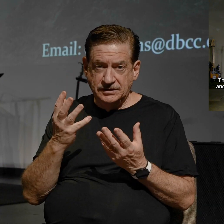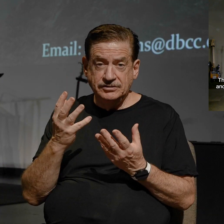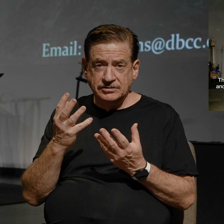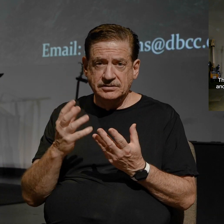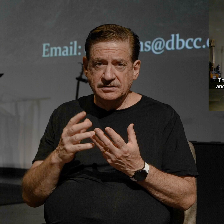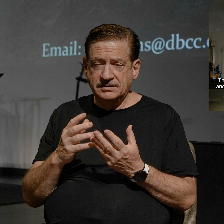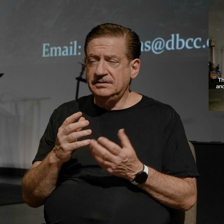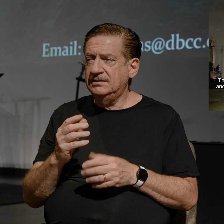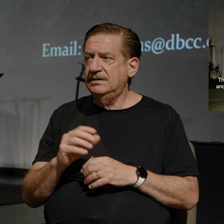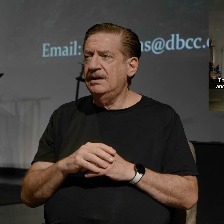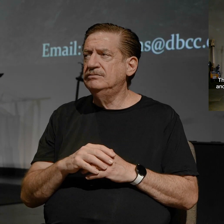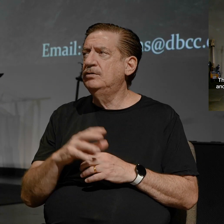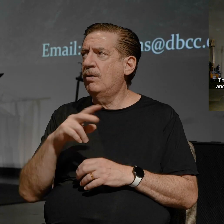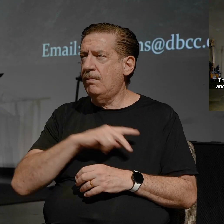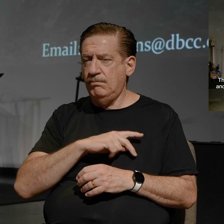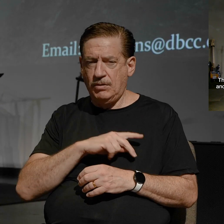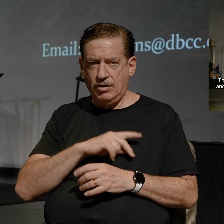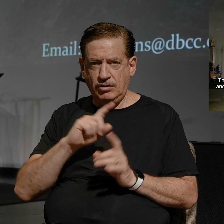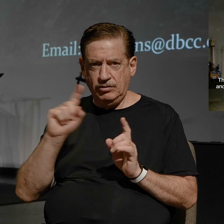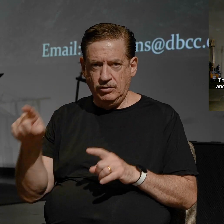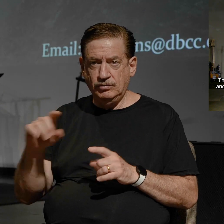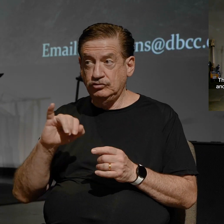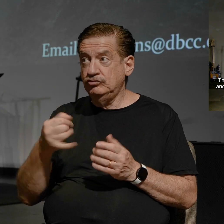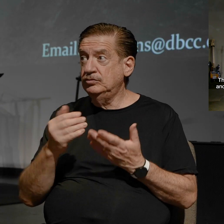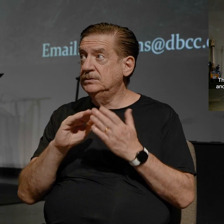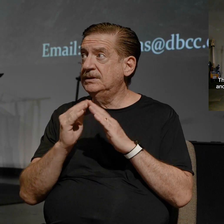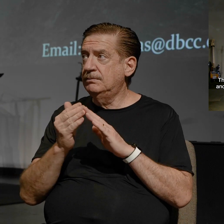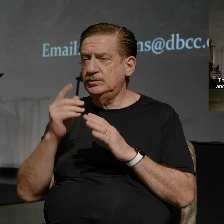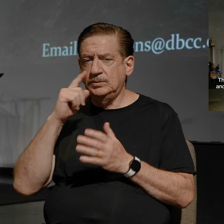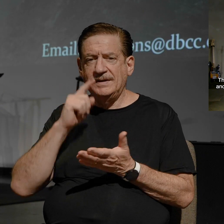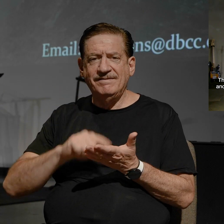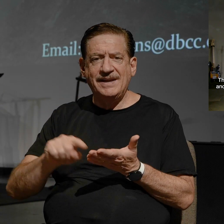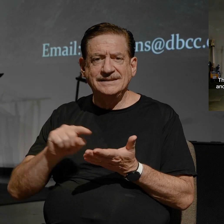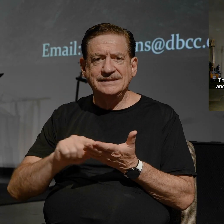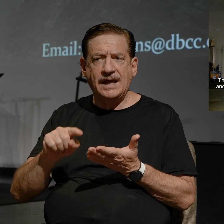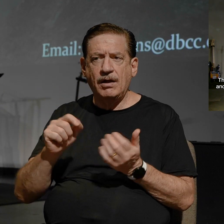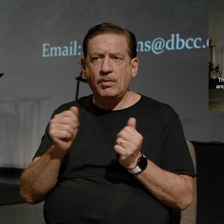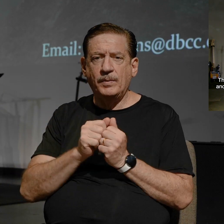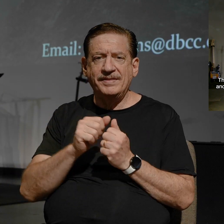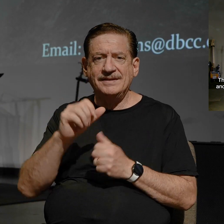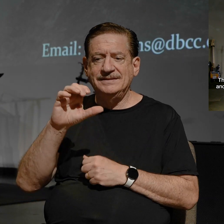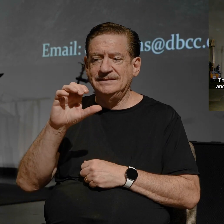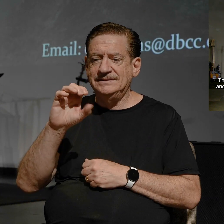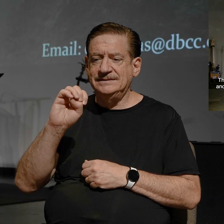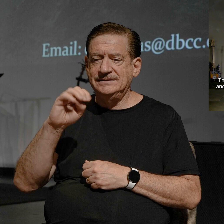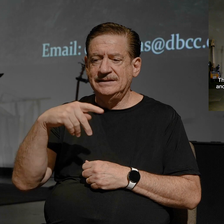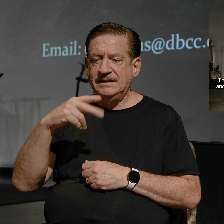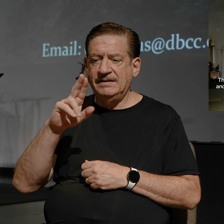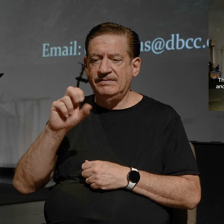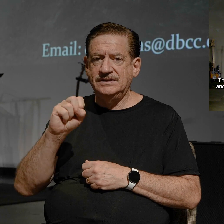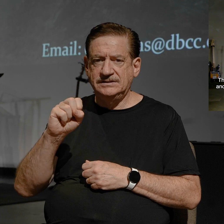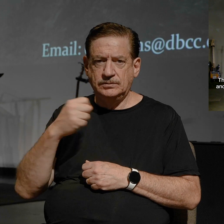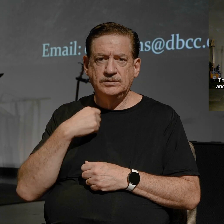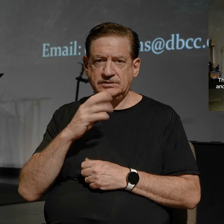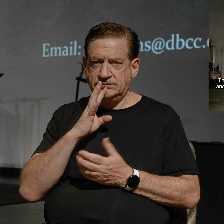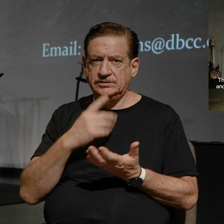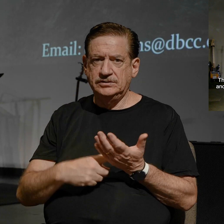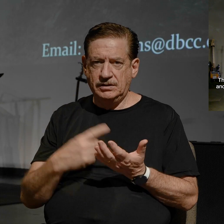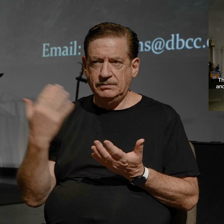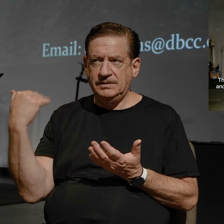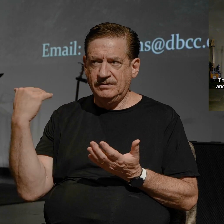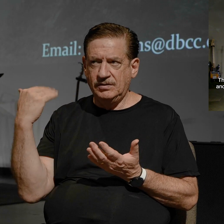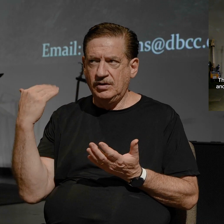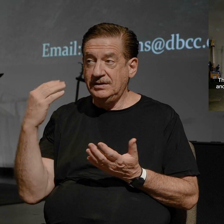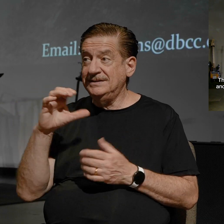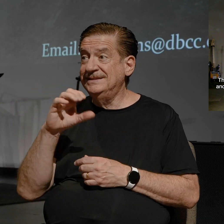hear in there. Paul goes to Jerusalem to investigate with Cephas. And we've talked before in previous